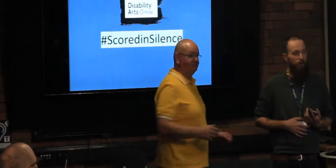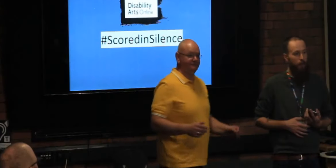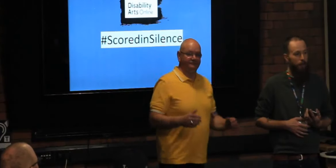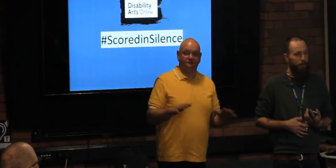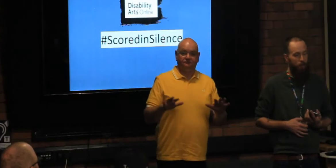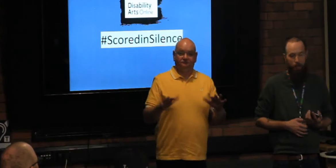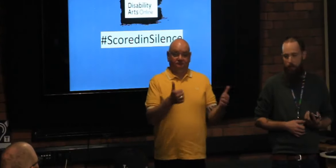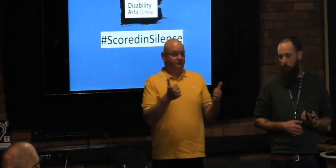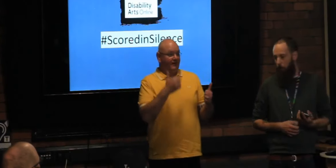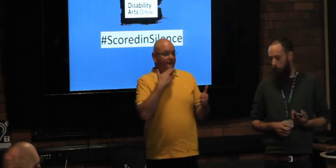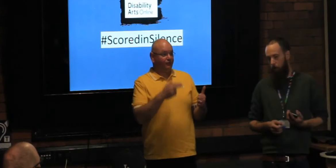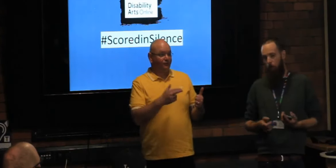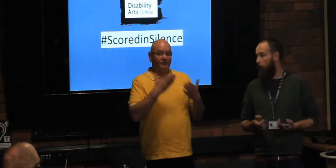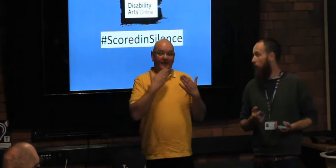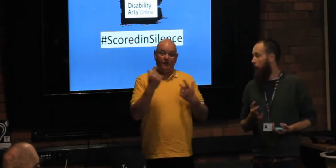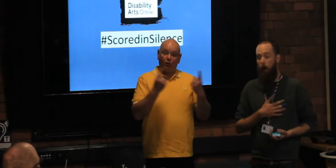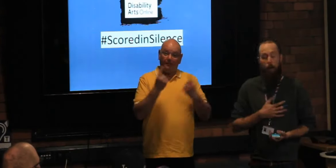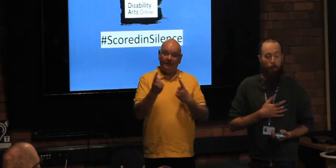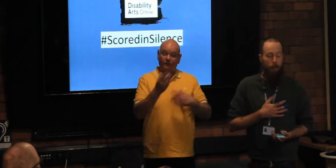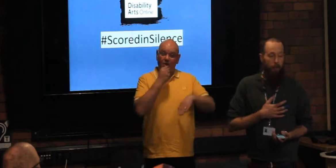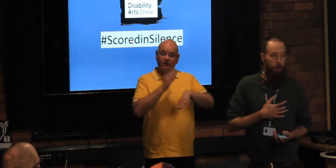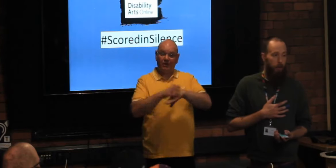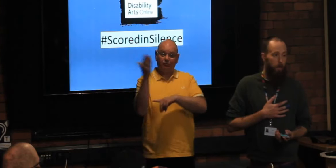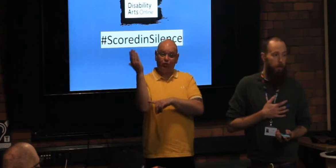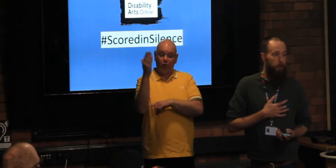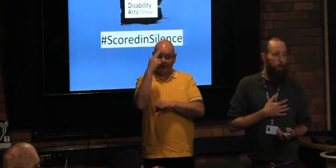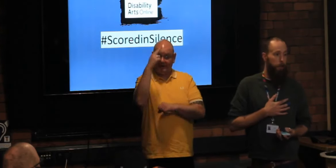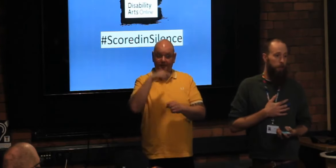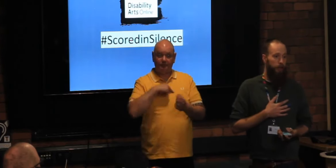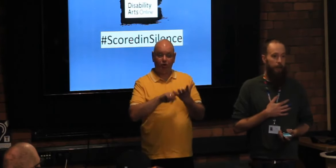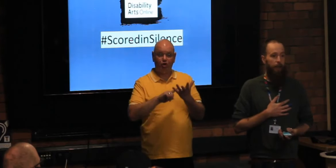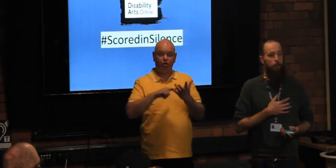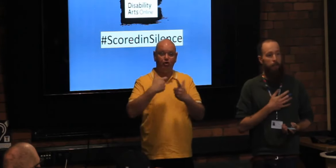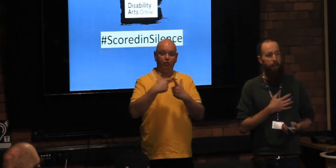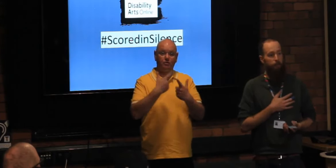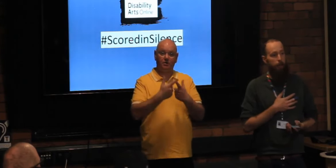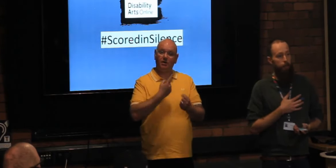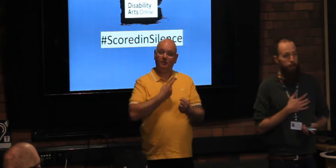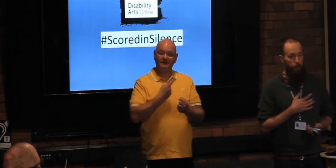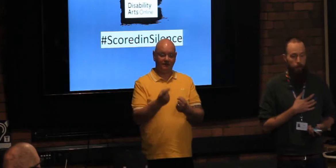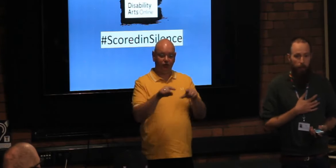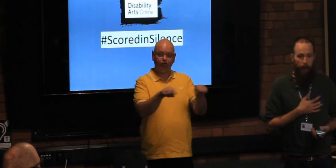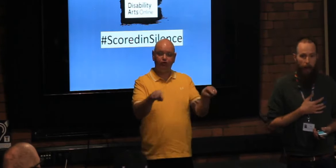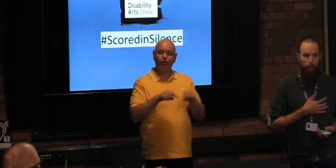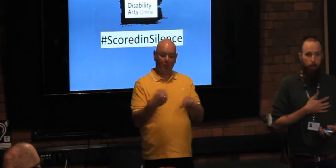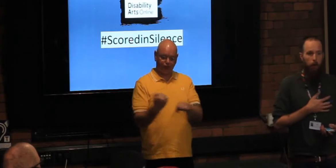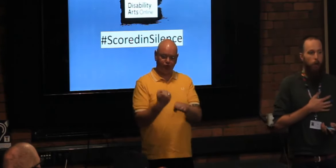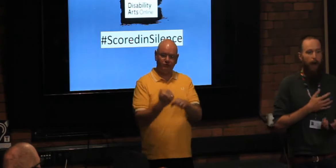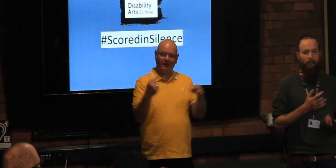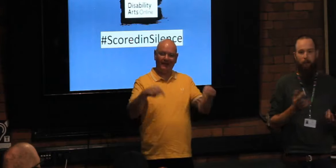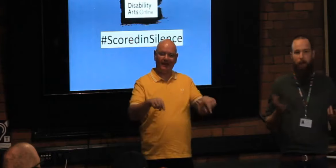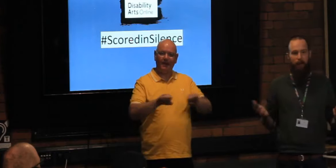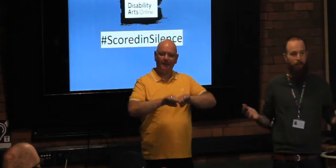Thanks for coming in this afternoon to our lunchtime talk. My name is Luke. I'm the studio producer here at the Pervasive Media Studio.